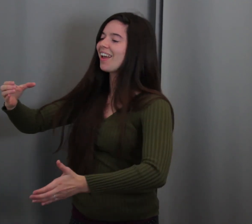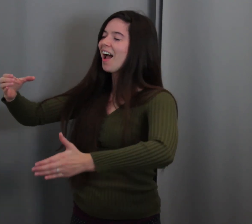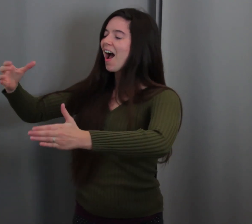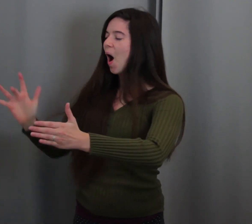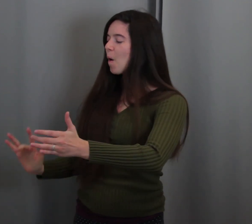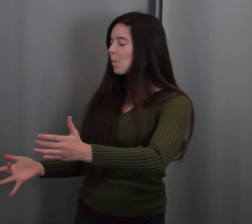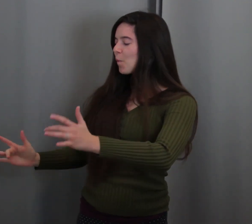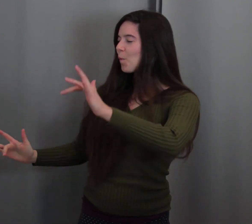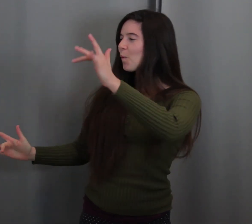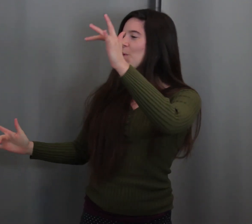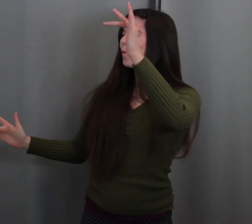I had.